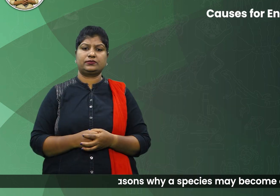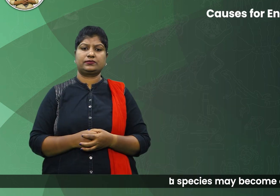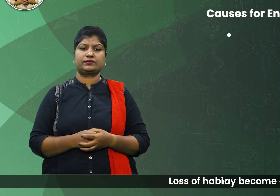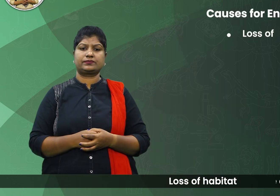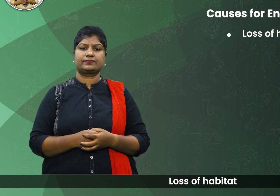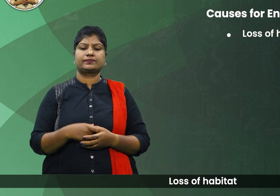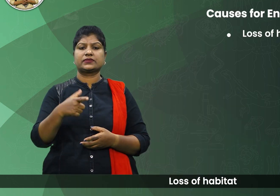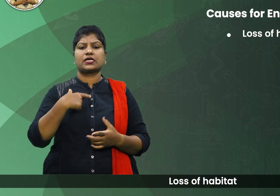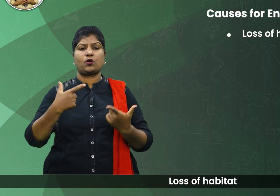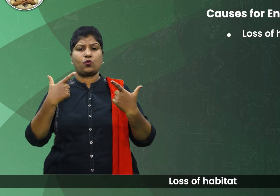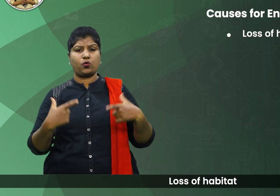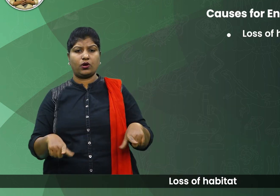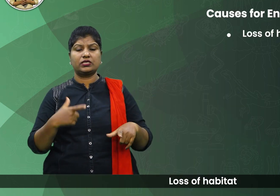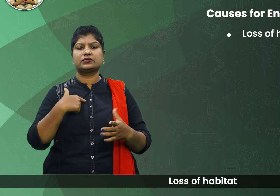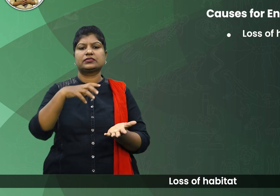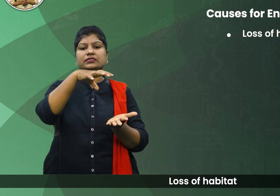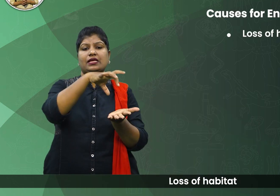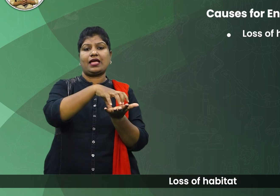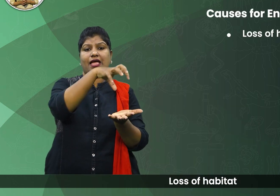Loss of habitat,